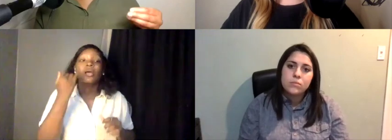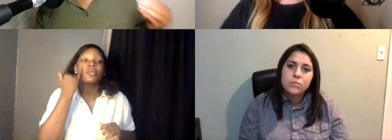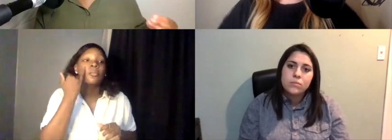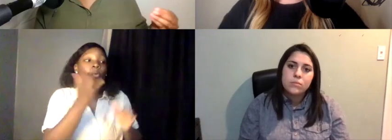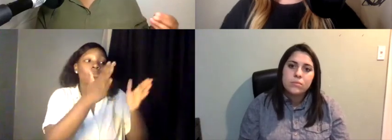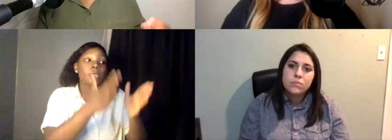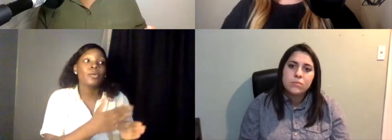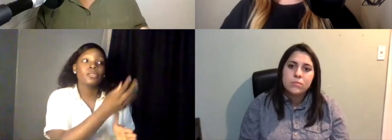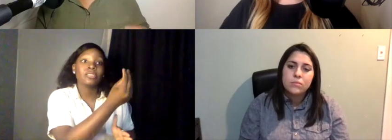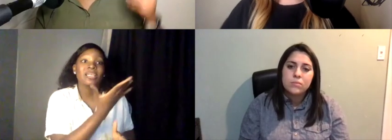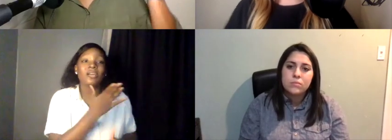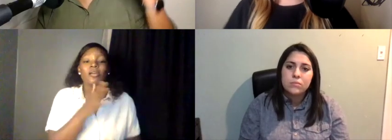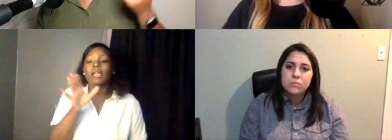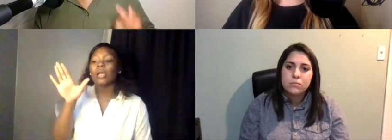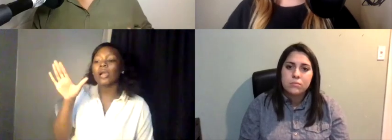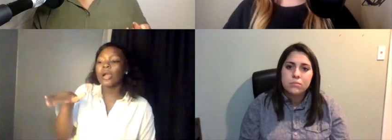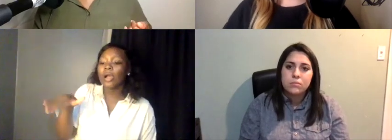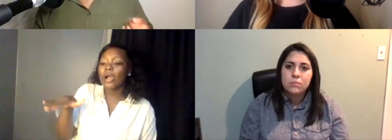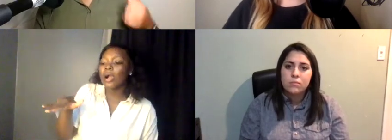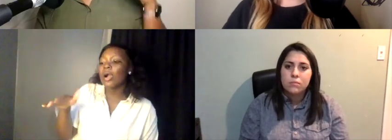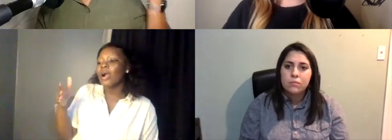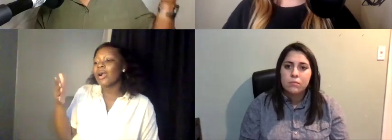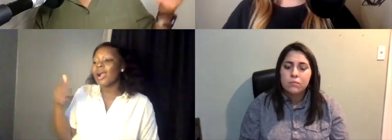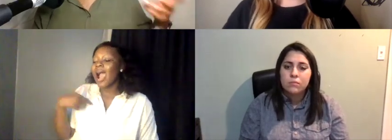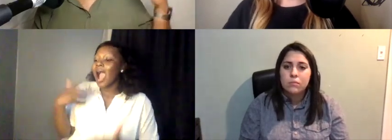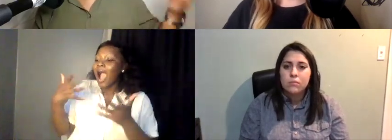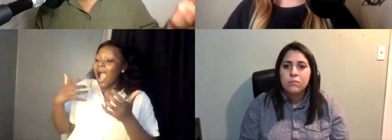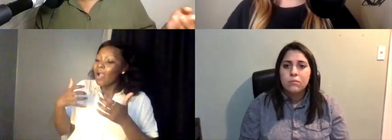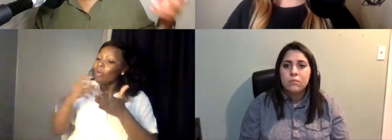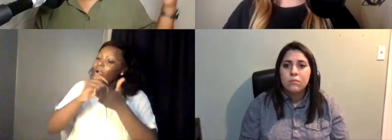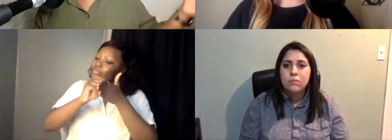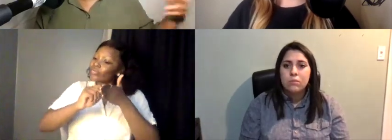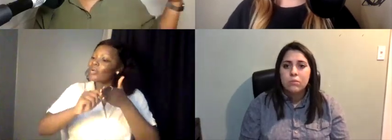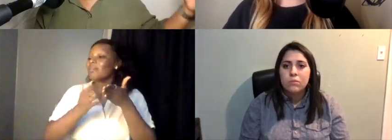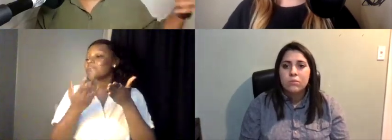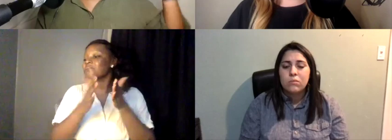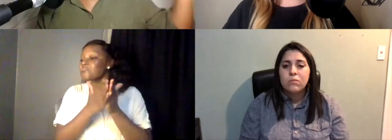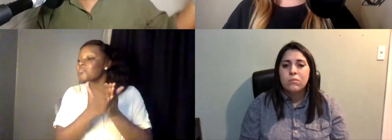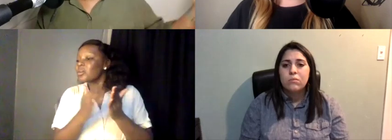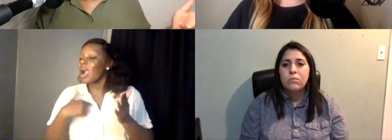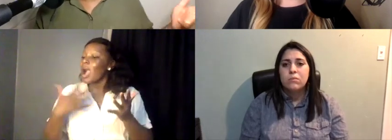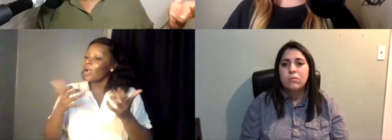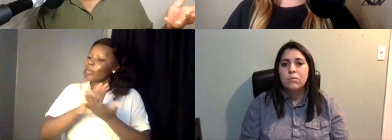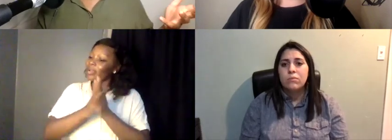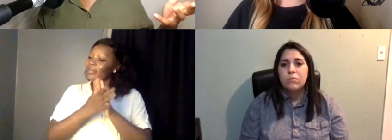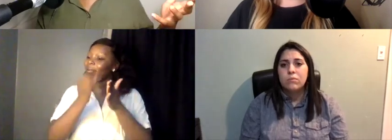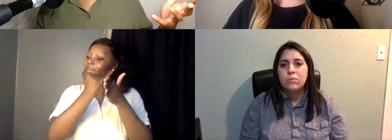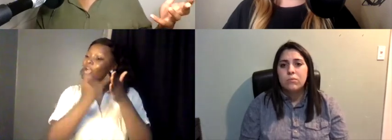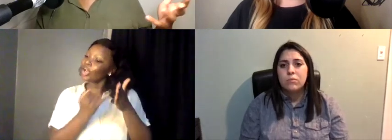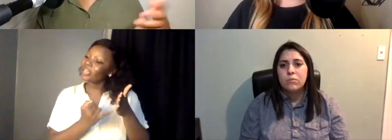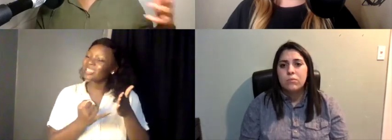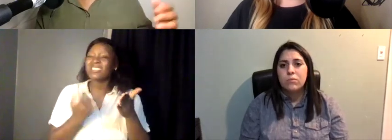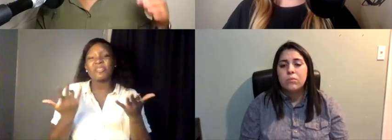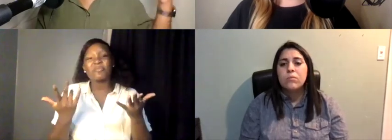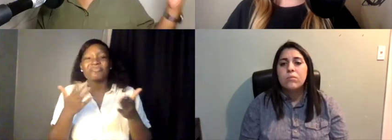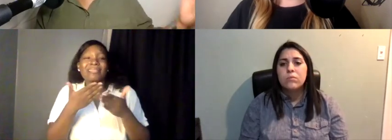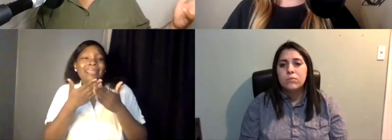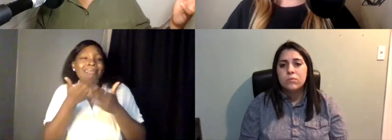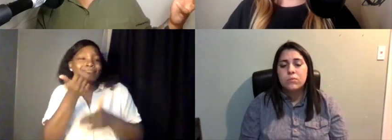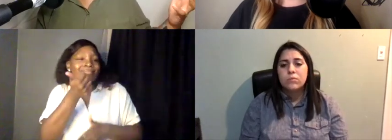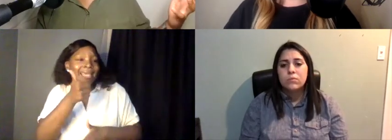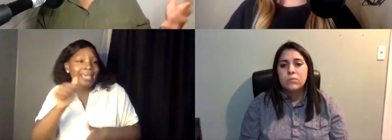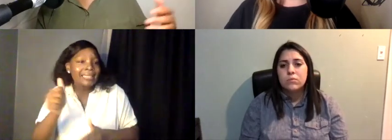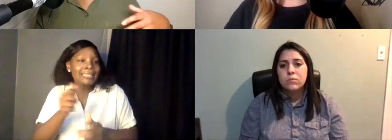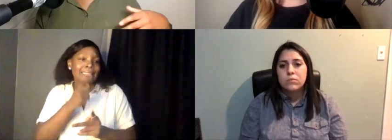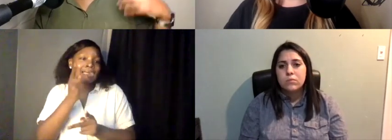doing something outside of the norm, like I want to write a book, I want to become an artist of some sort, some type of, you know, profession that's